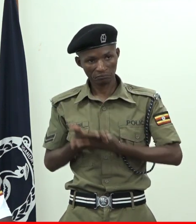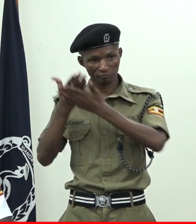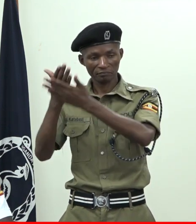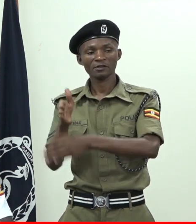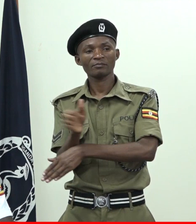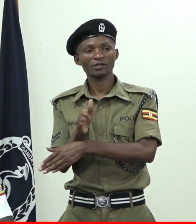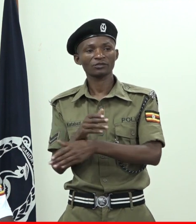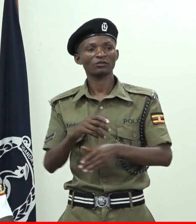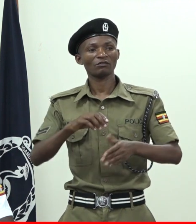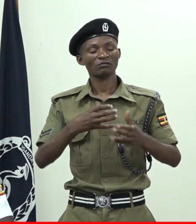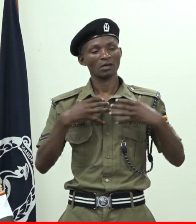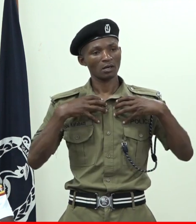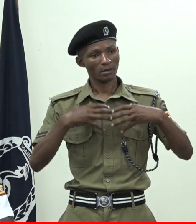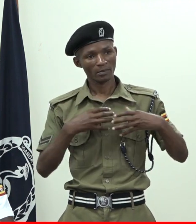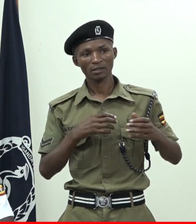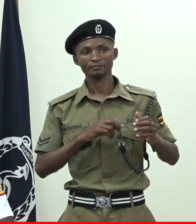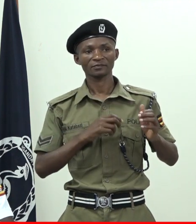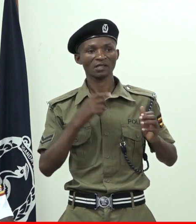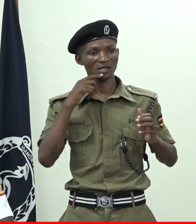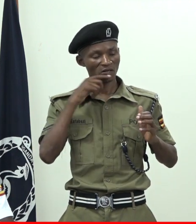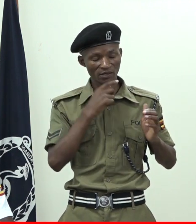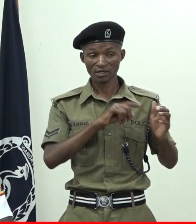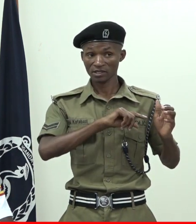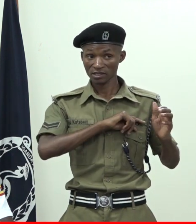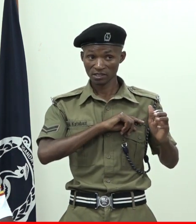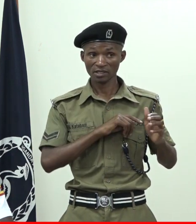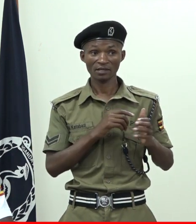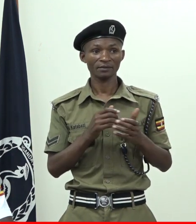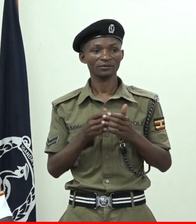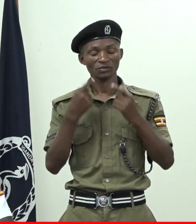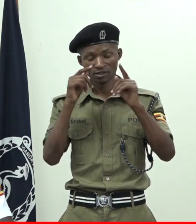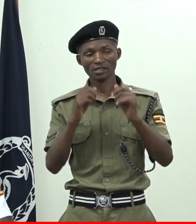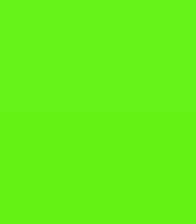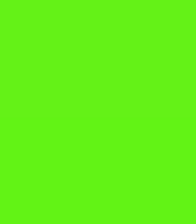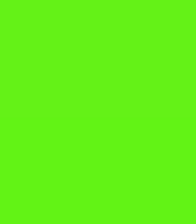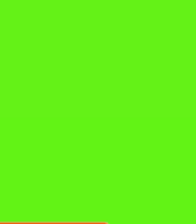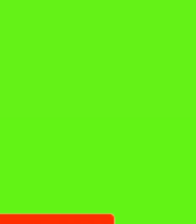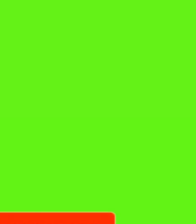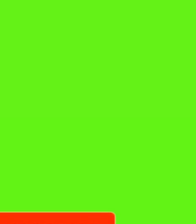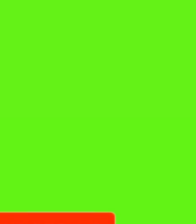to ensure that you are also protected in one way or the other.